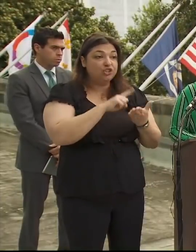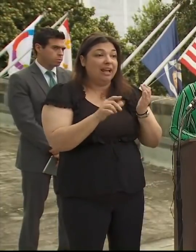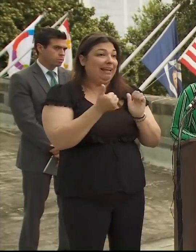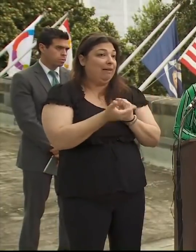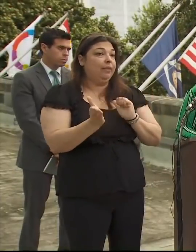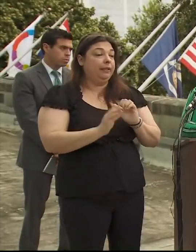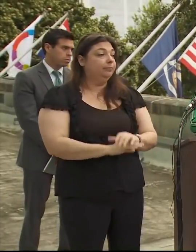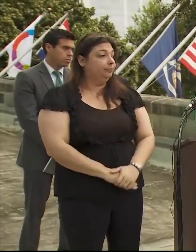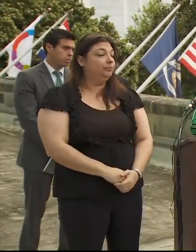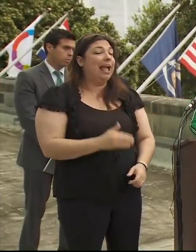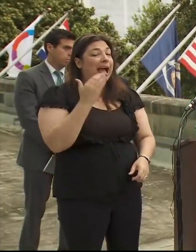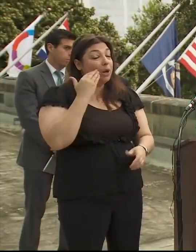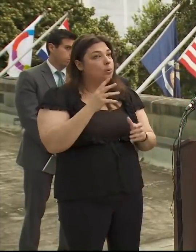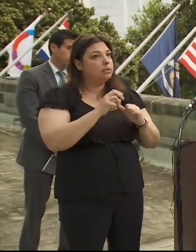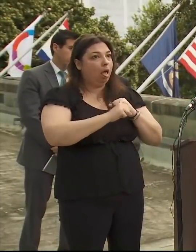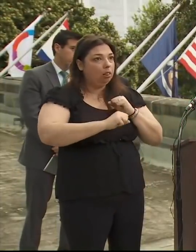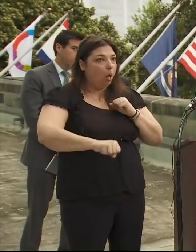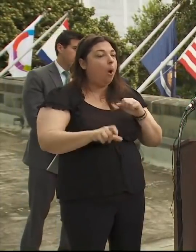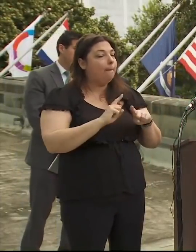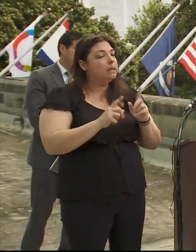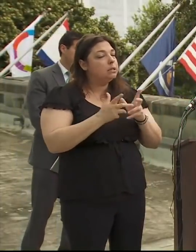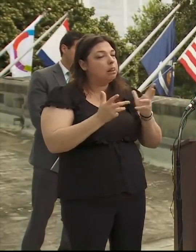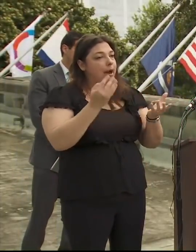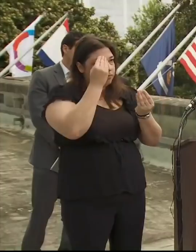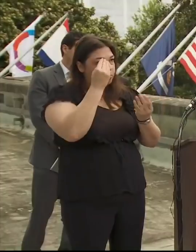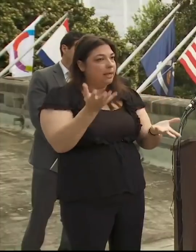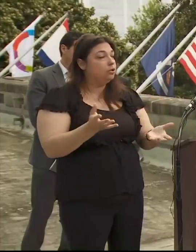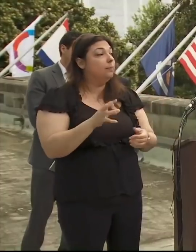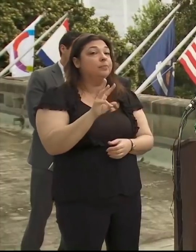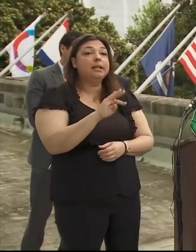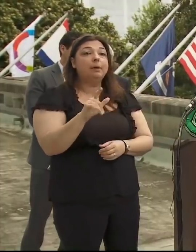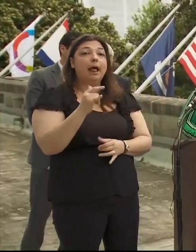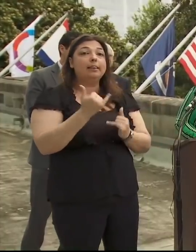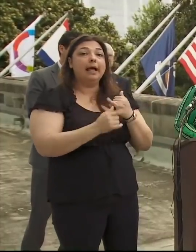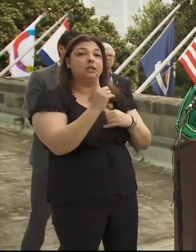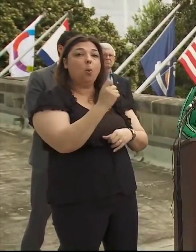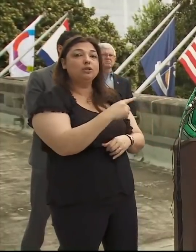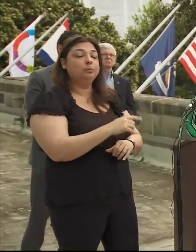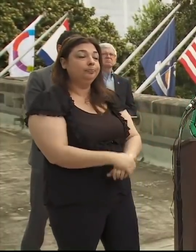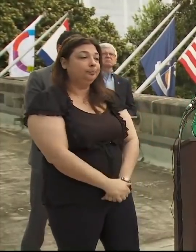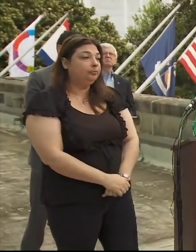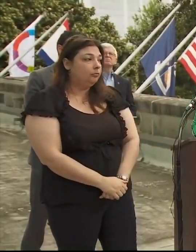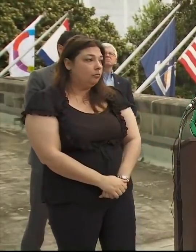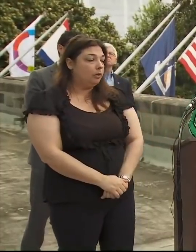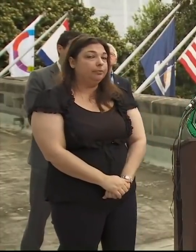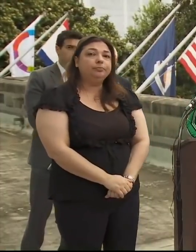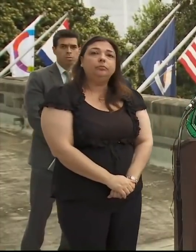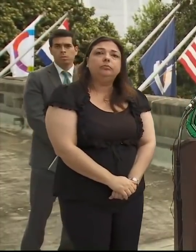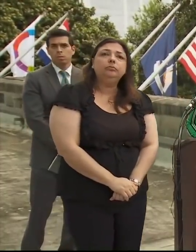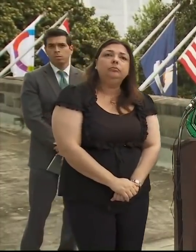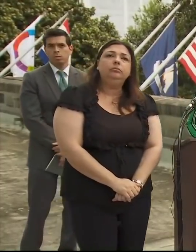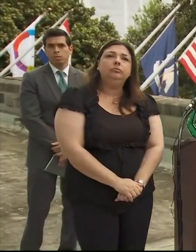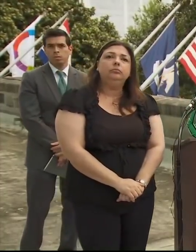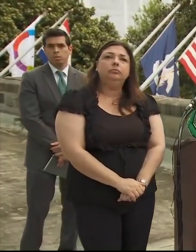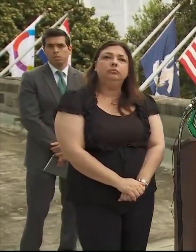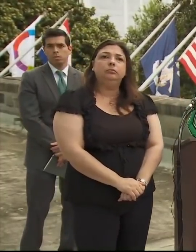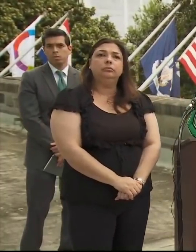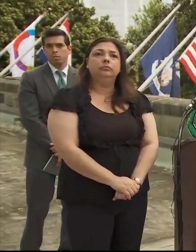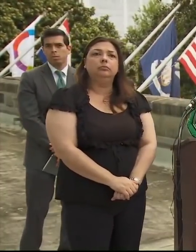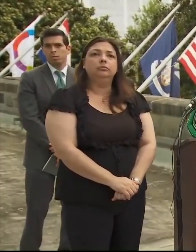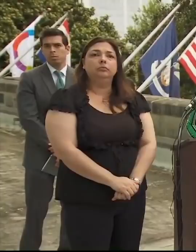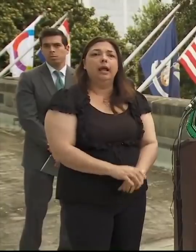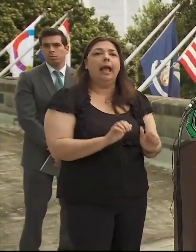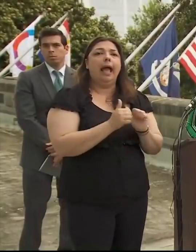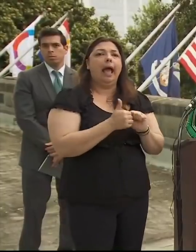everything. I know that was long, but it's a lot. WWL, last question. Yes, ma'am. How would this affect